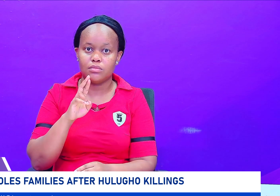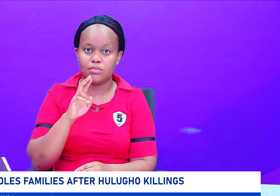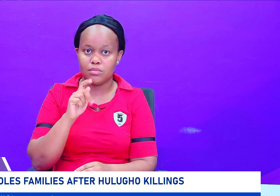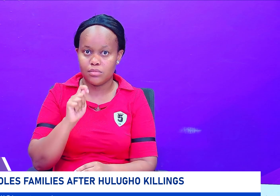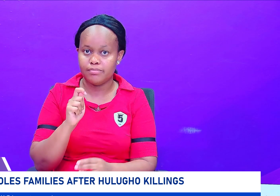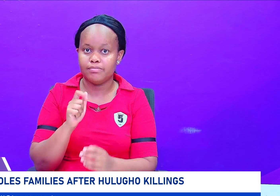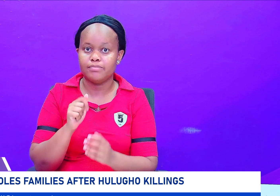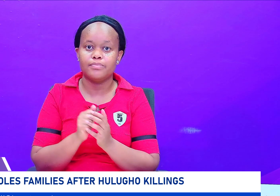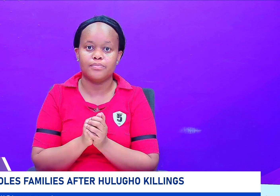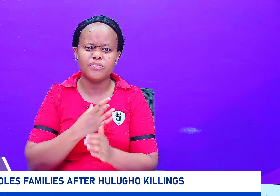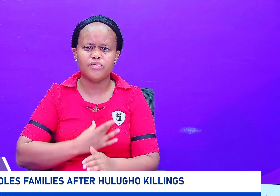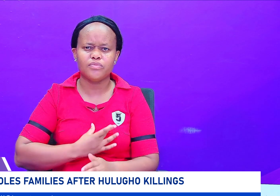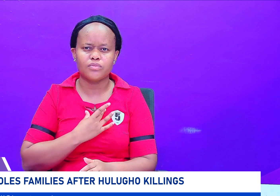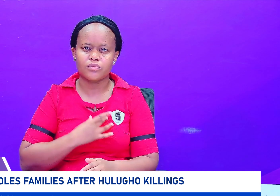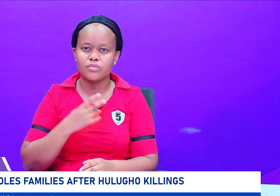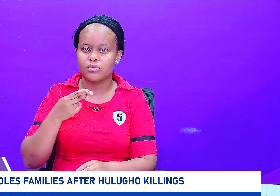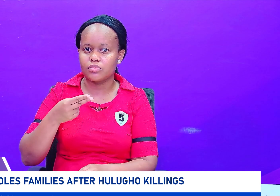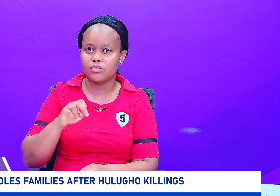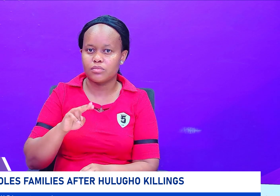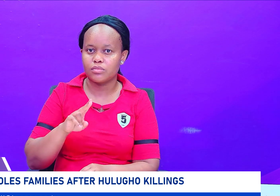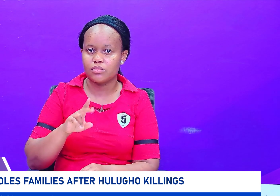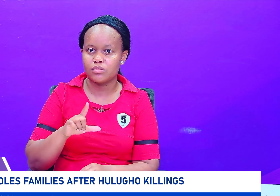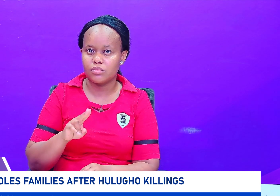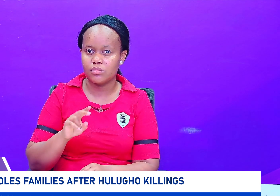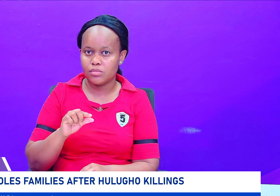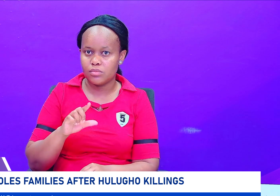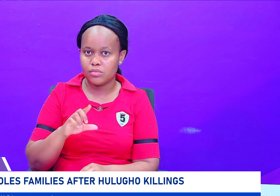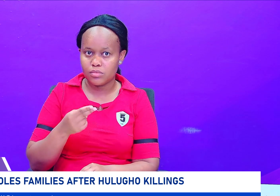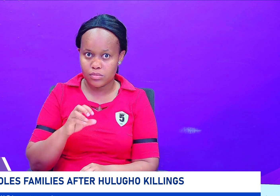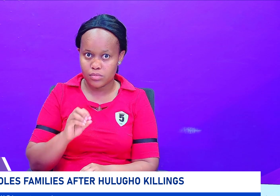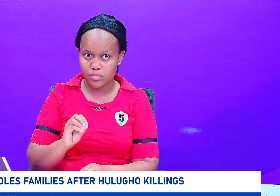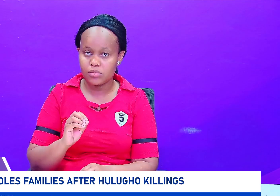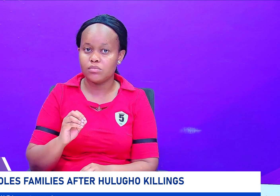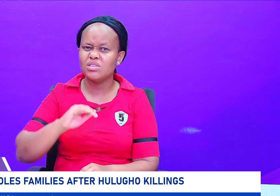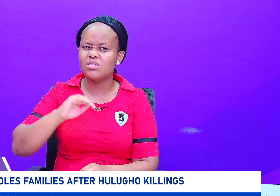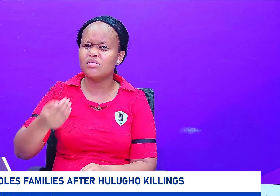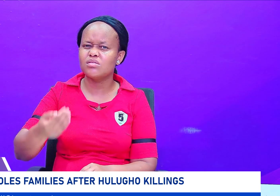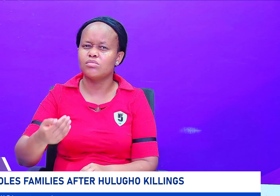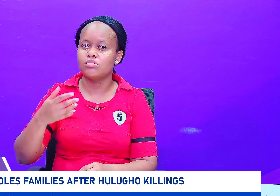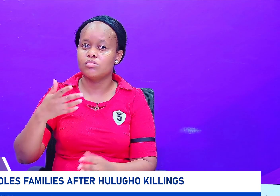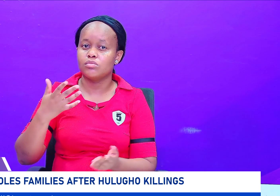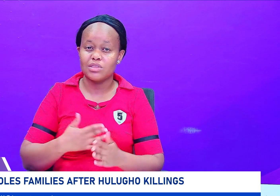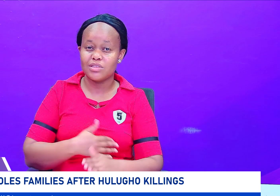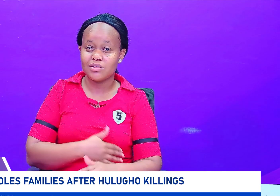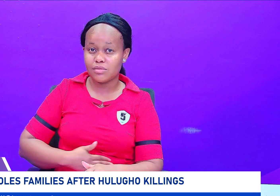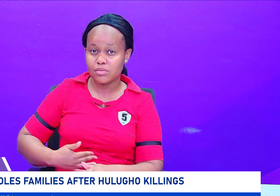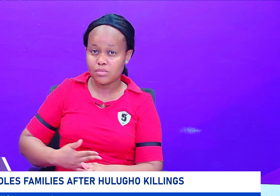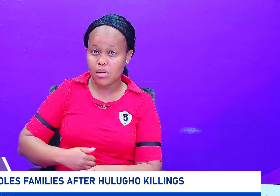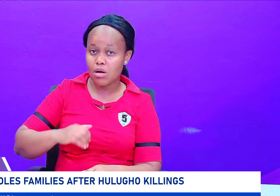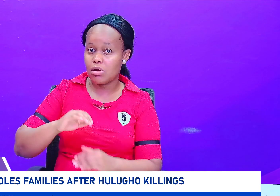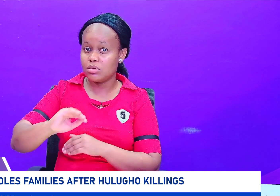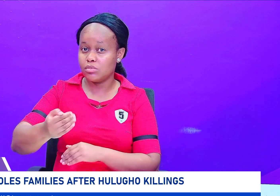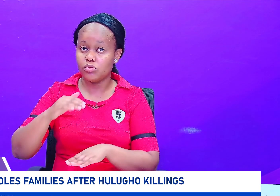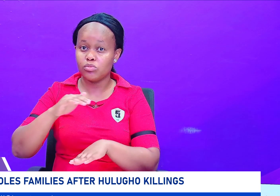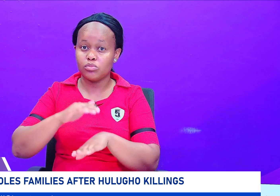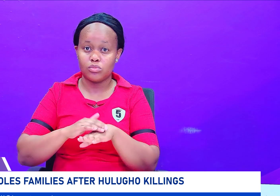Masengeli, visited Hulungo Township in Garissa County on Tuesday to offer condolences